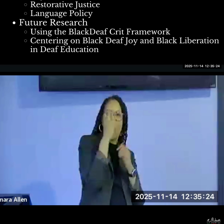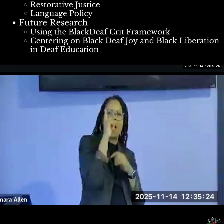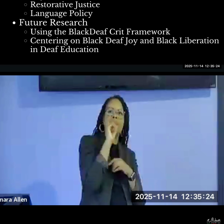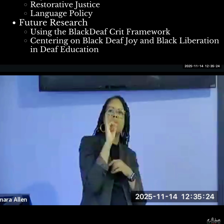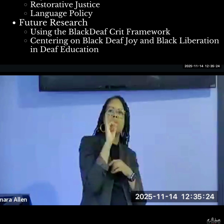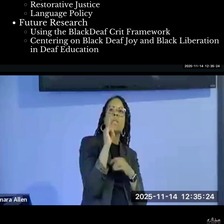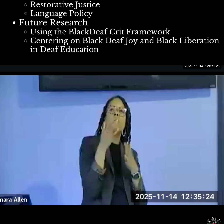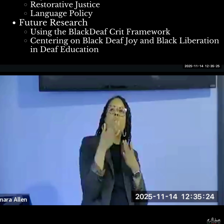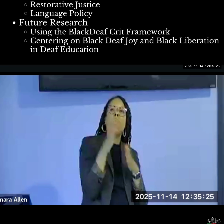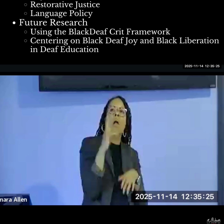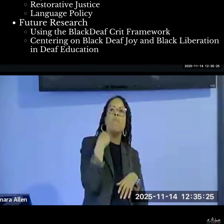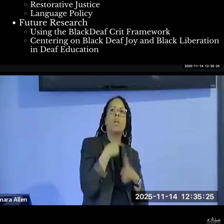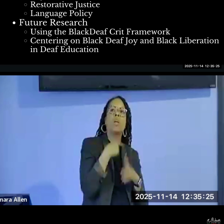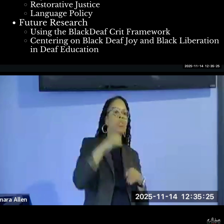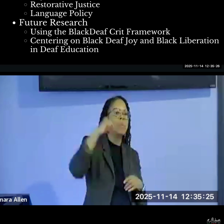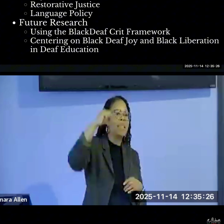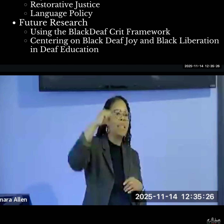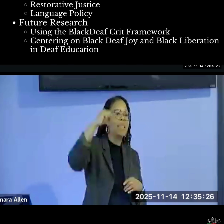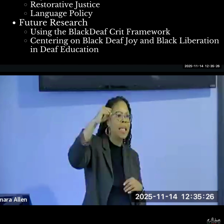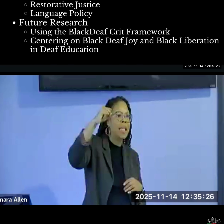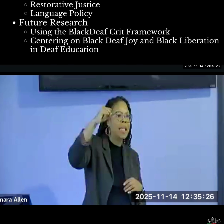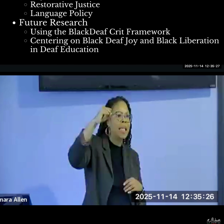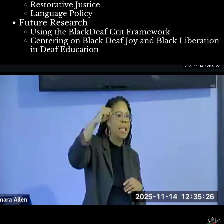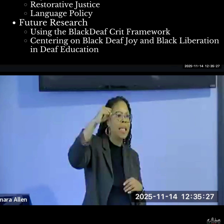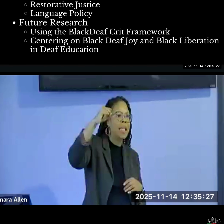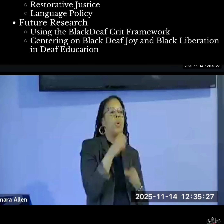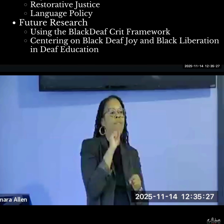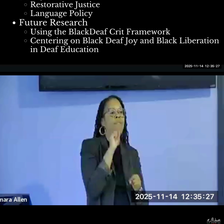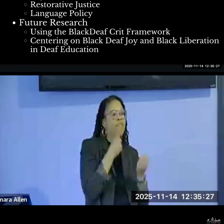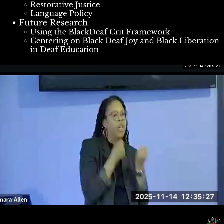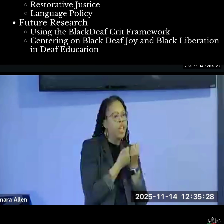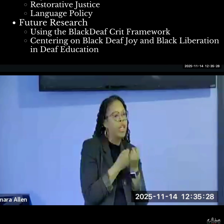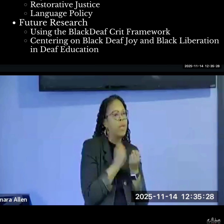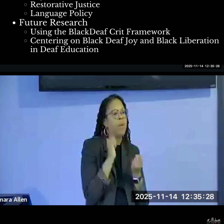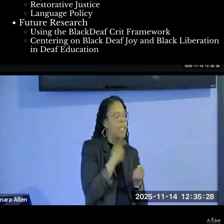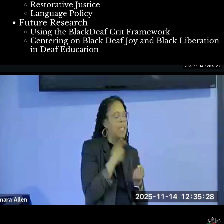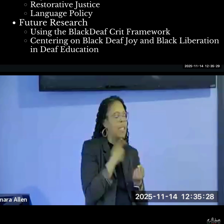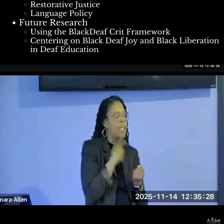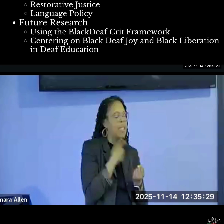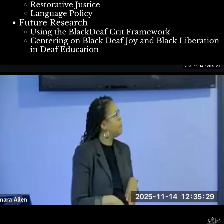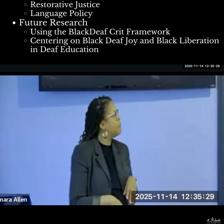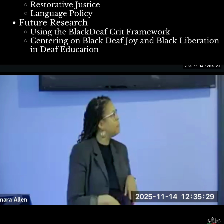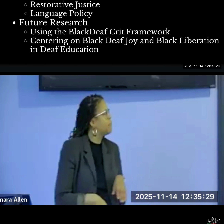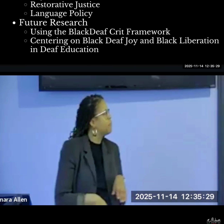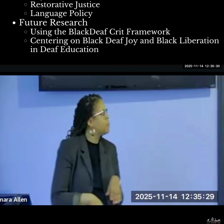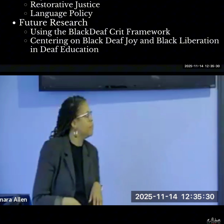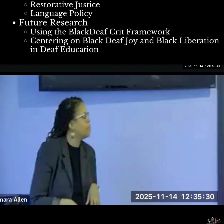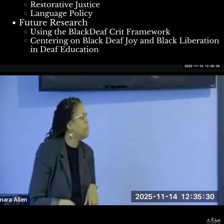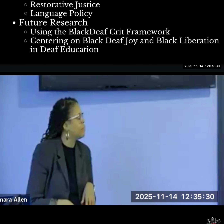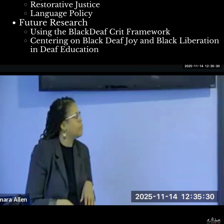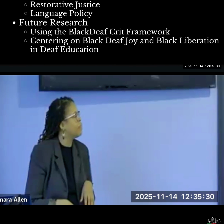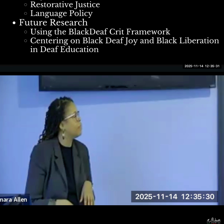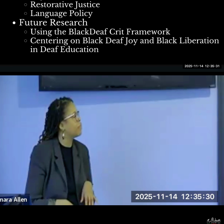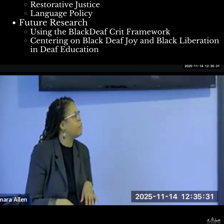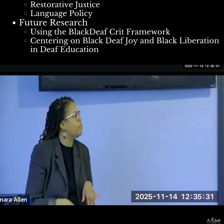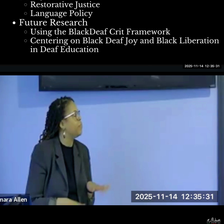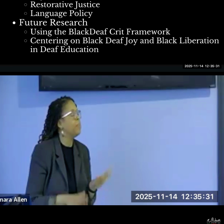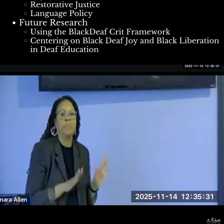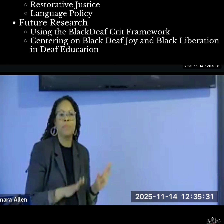I really encourage you to focus on Black Deaf joy. How we can resist against the system and reaffirm